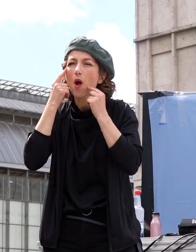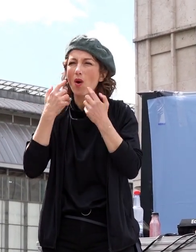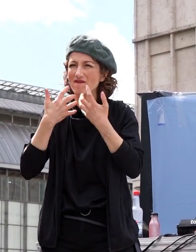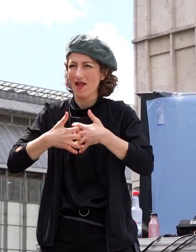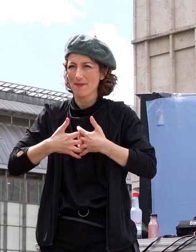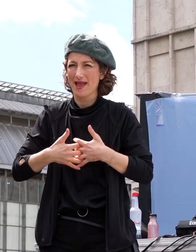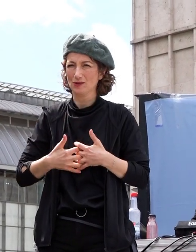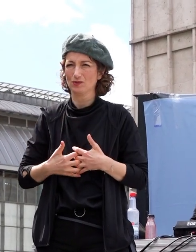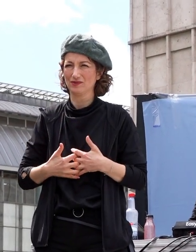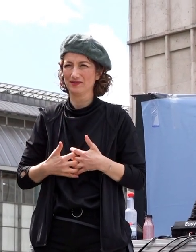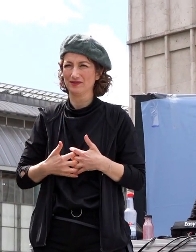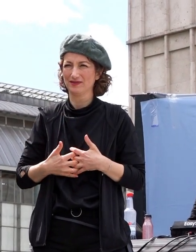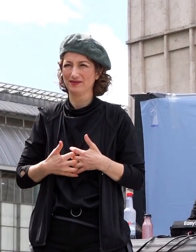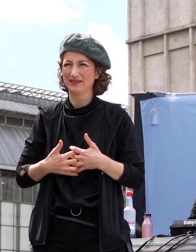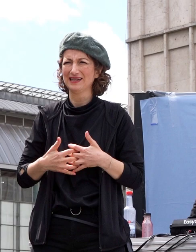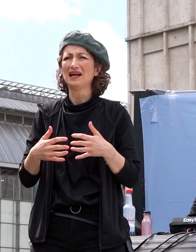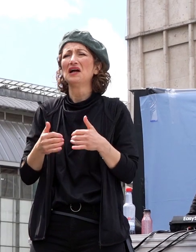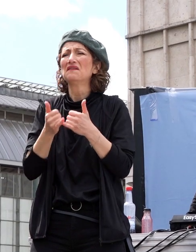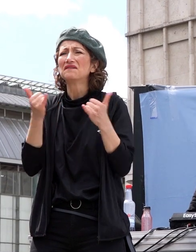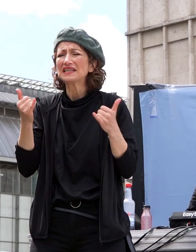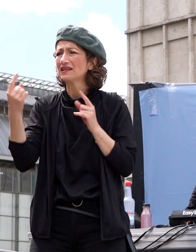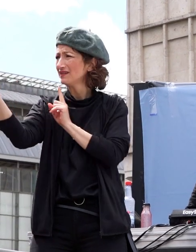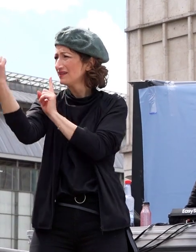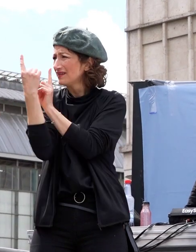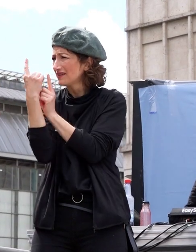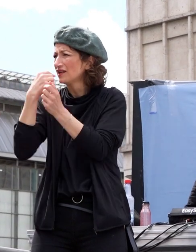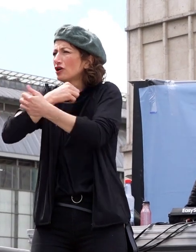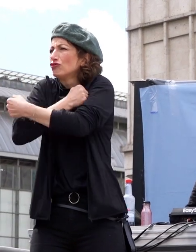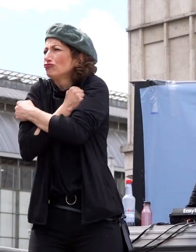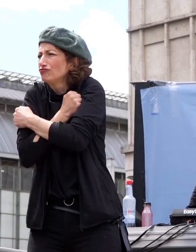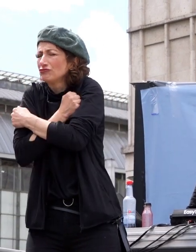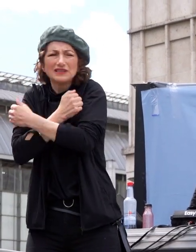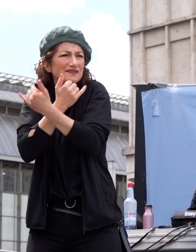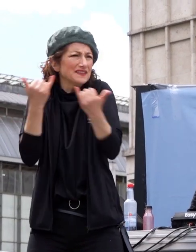How do we hold each other?